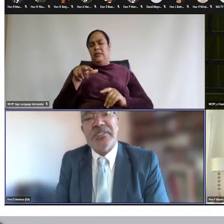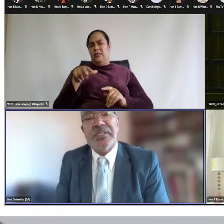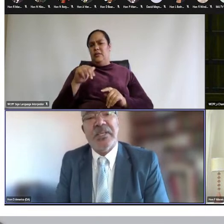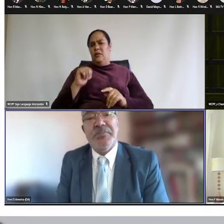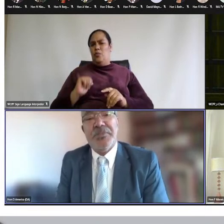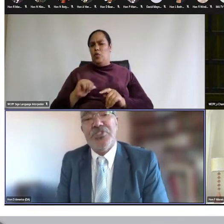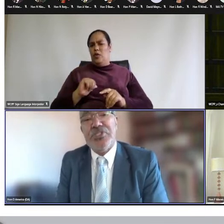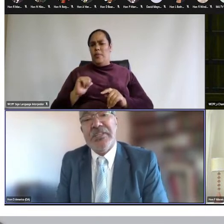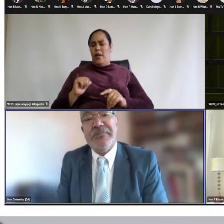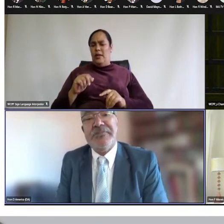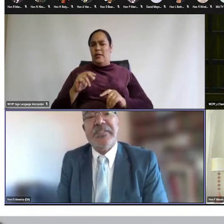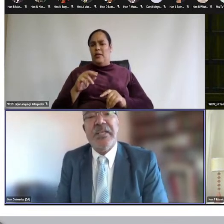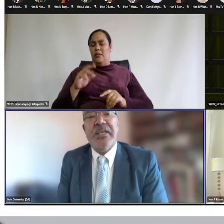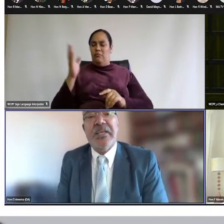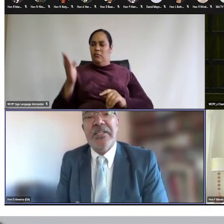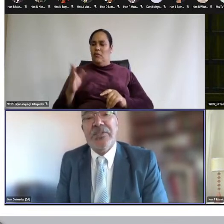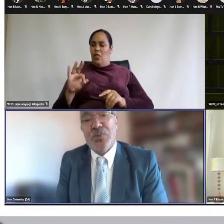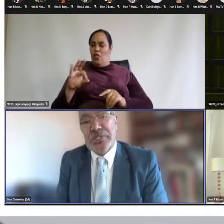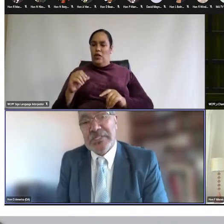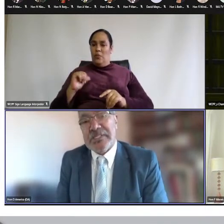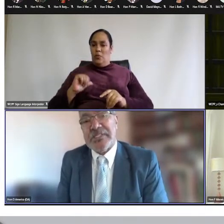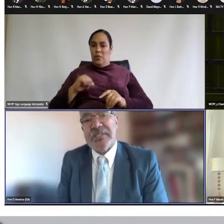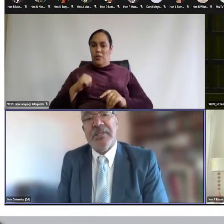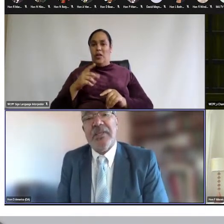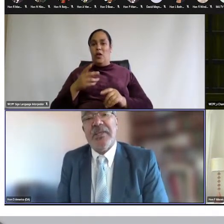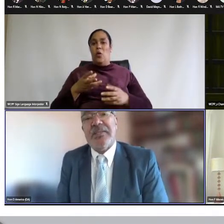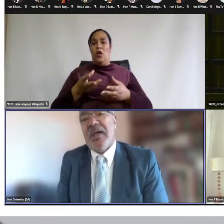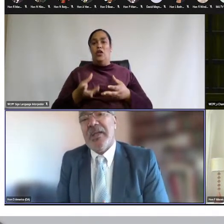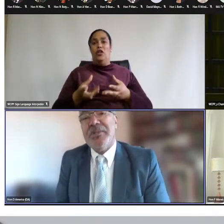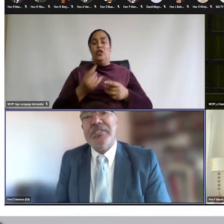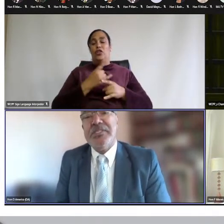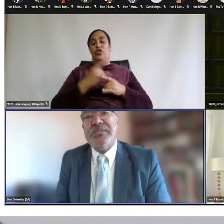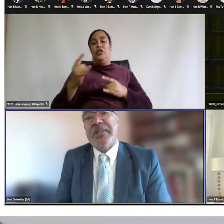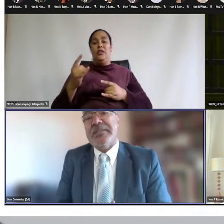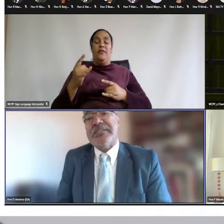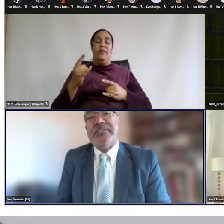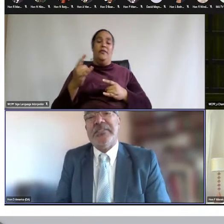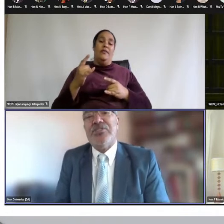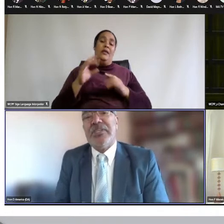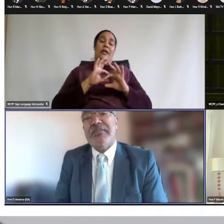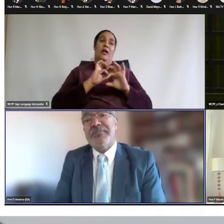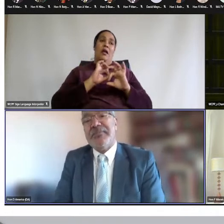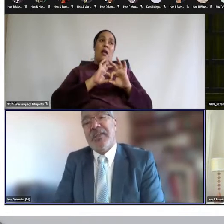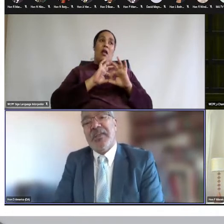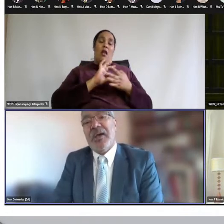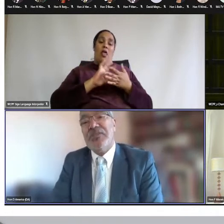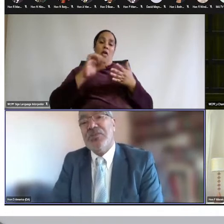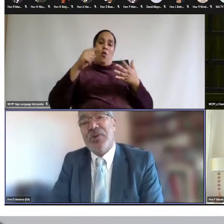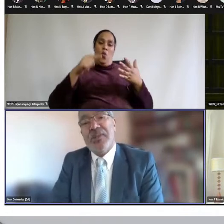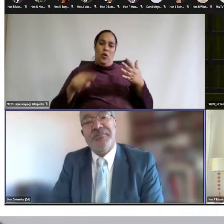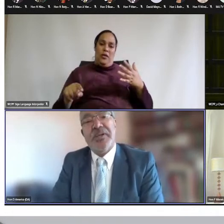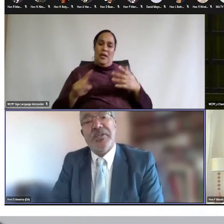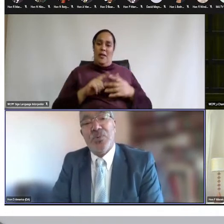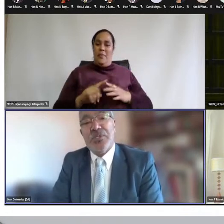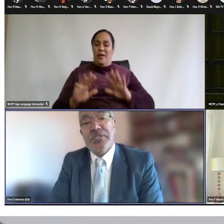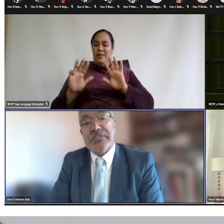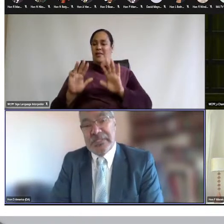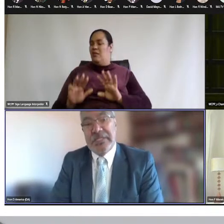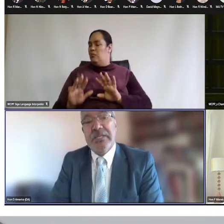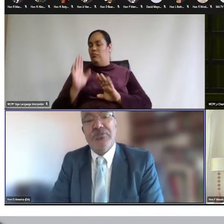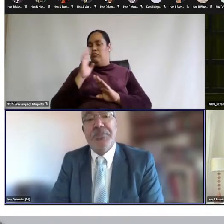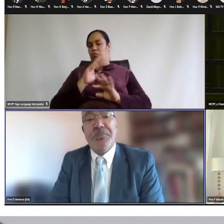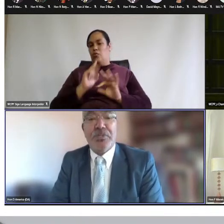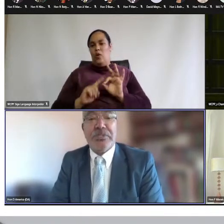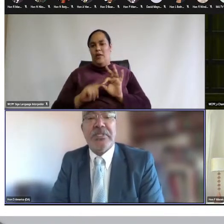municipalities in the Western Cape achieved clean audits. 9 municipalities achieved an unqualified